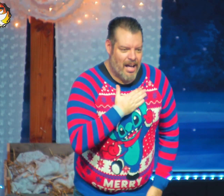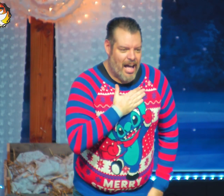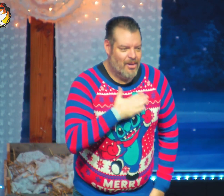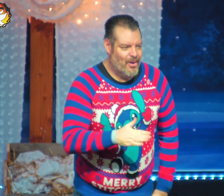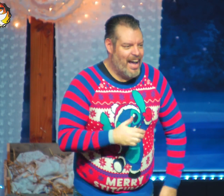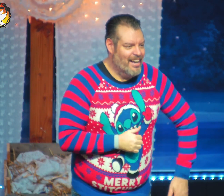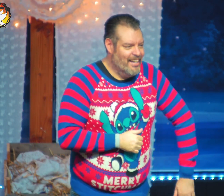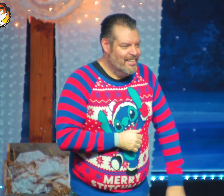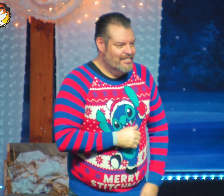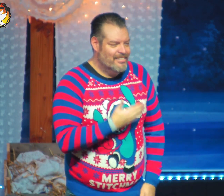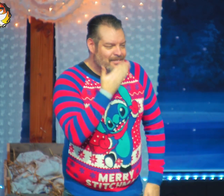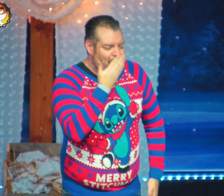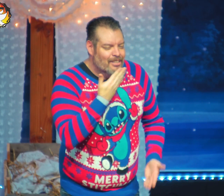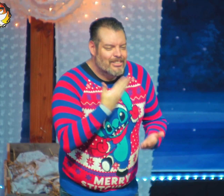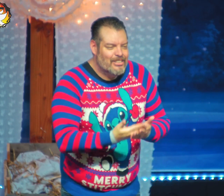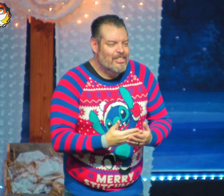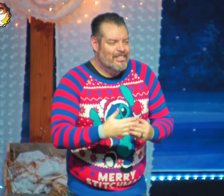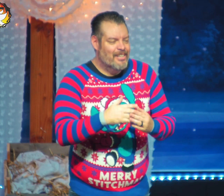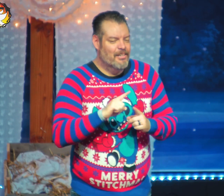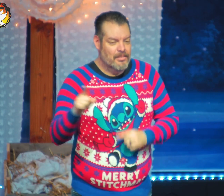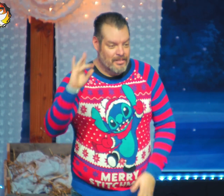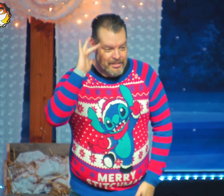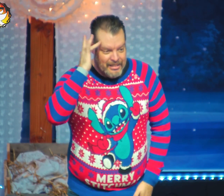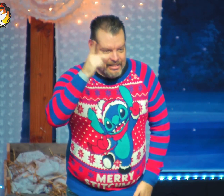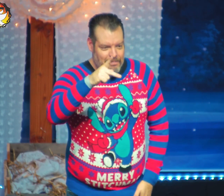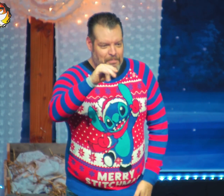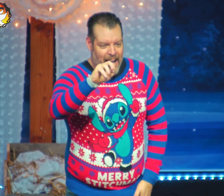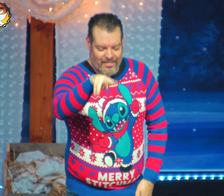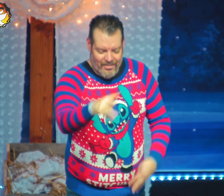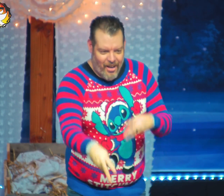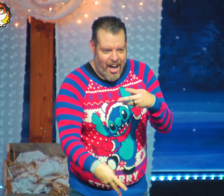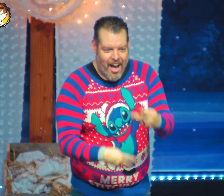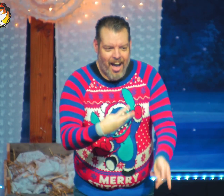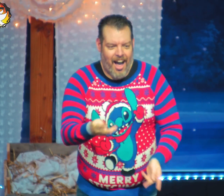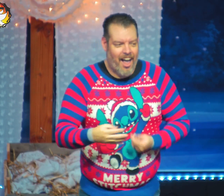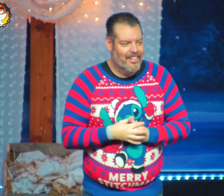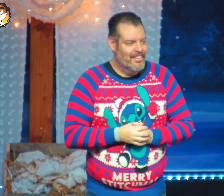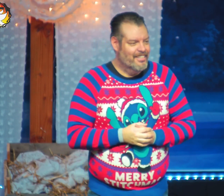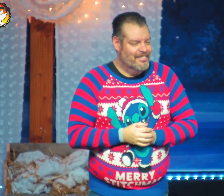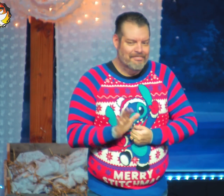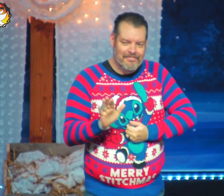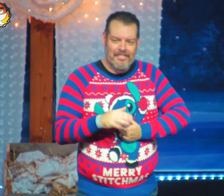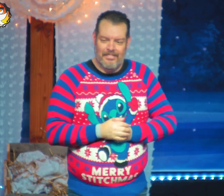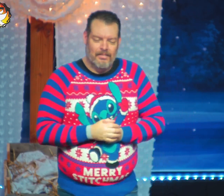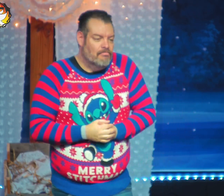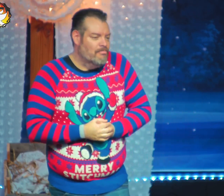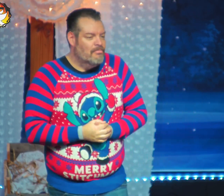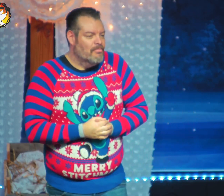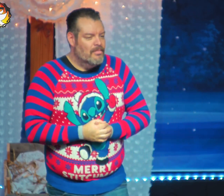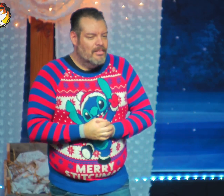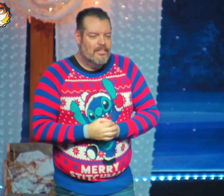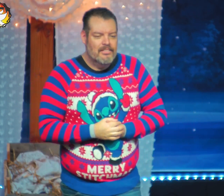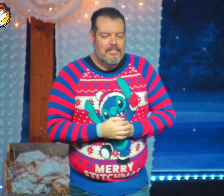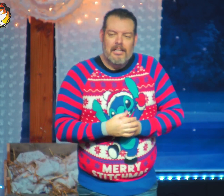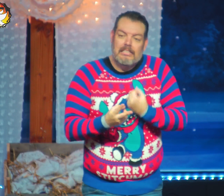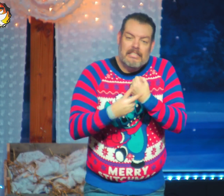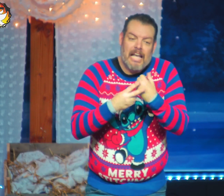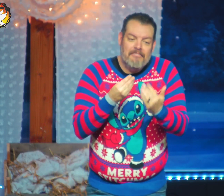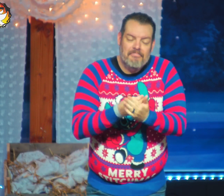she's not here. My wife, she stinks. She wants a fake Christmas tree. I don't want one of those.